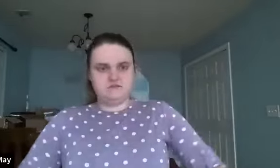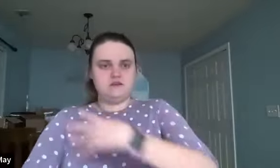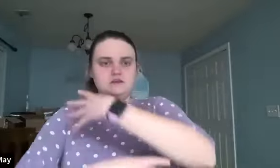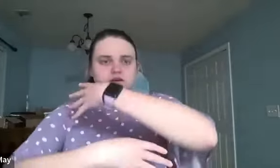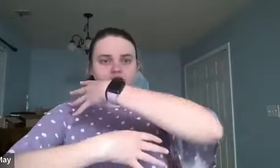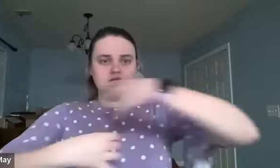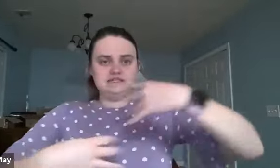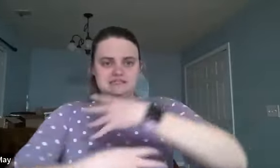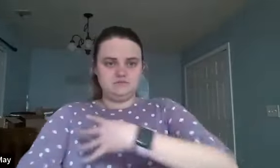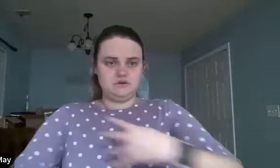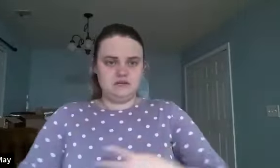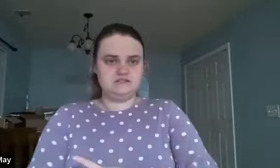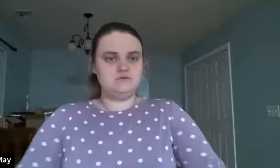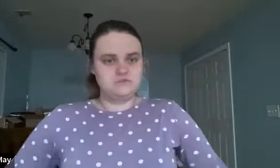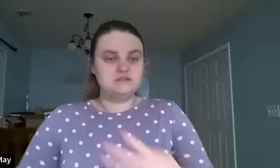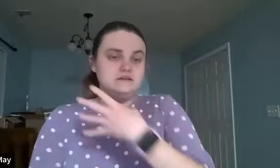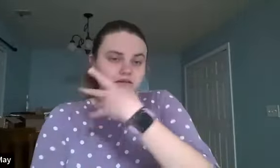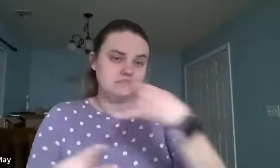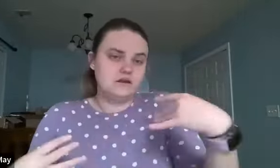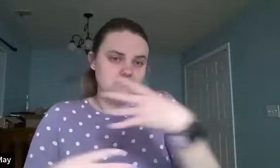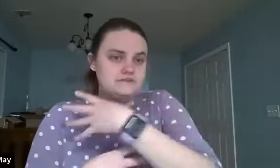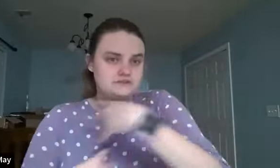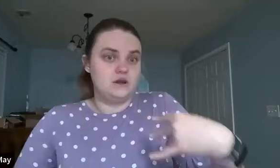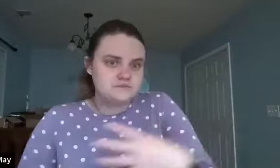everything. Zebra. And it's the representing of the stripes.